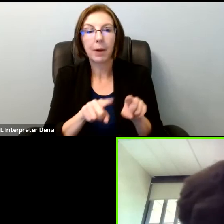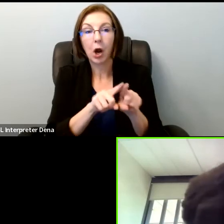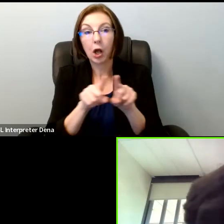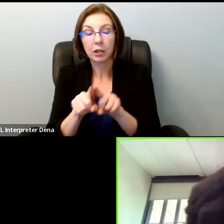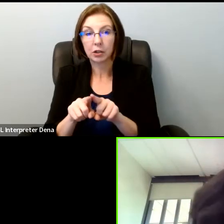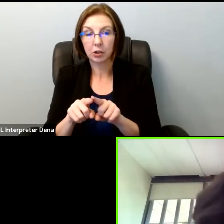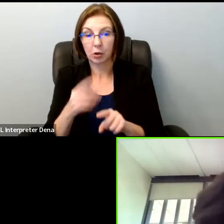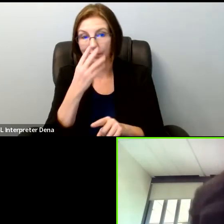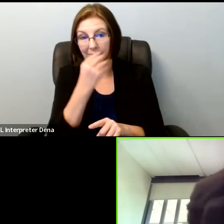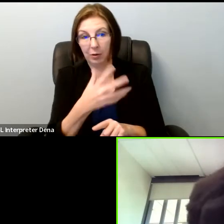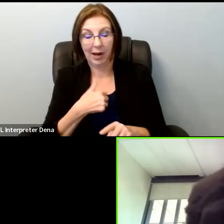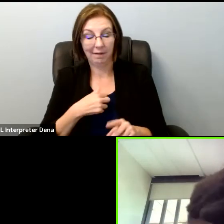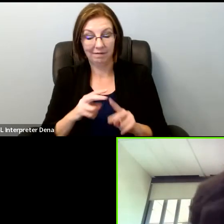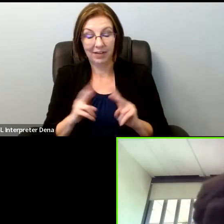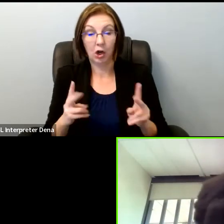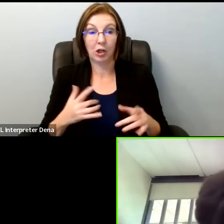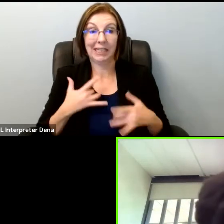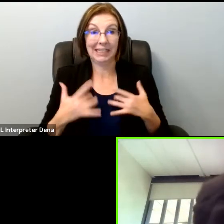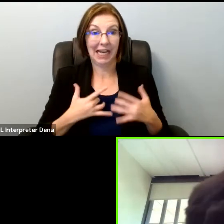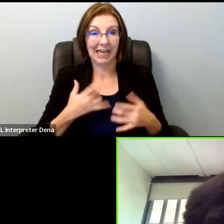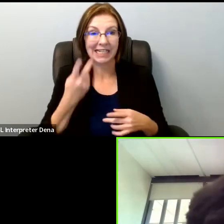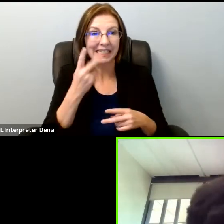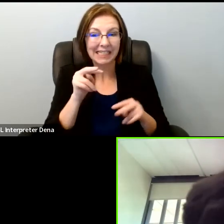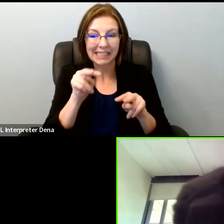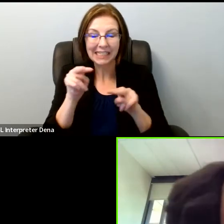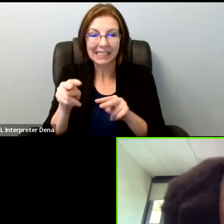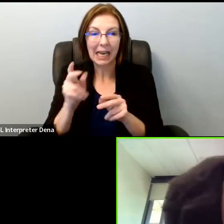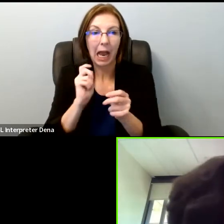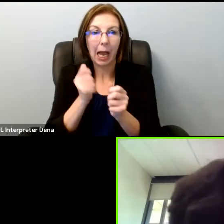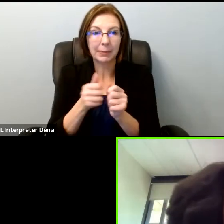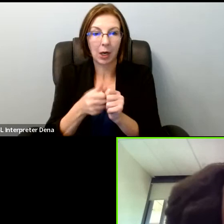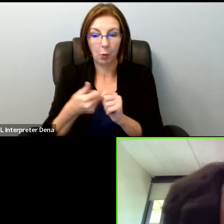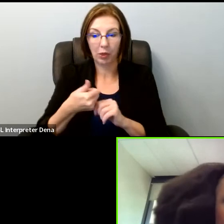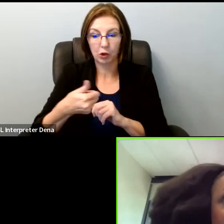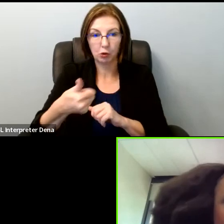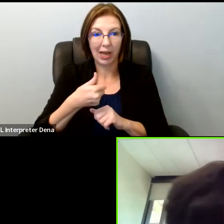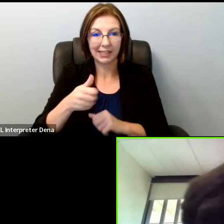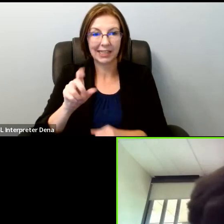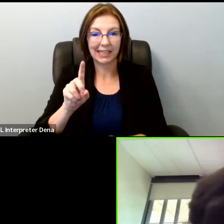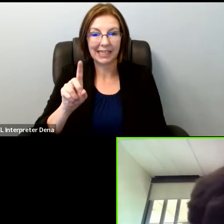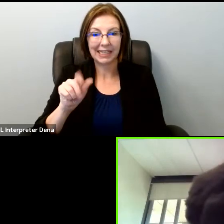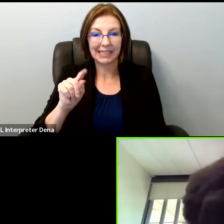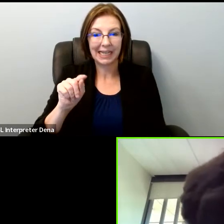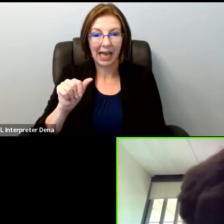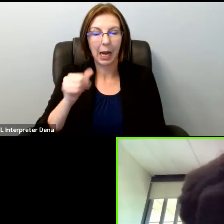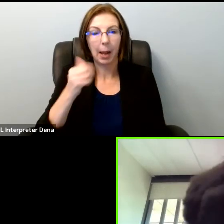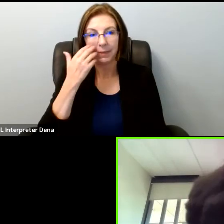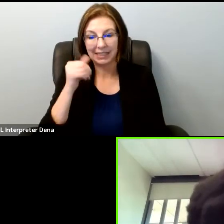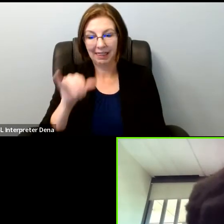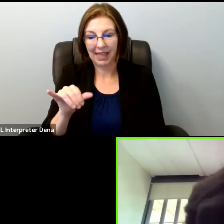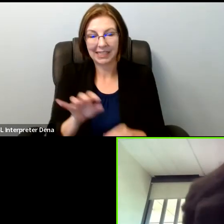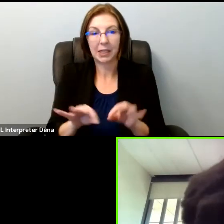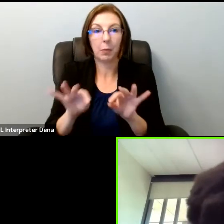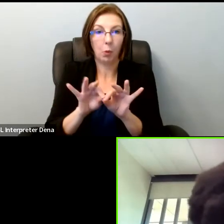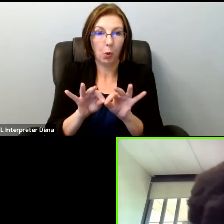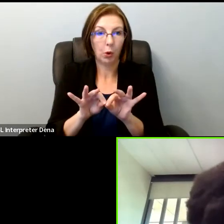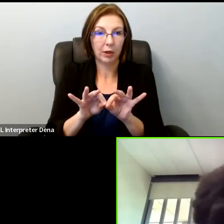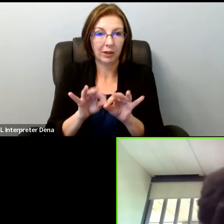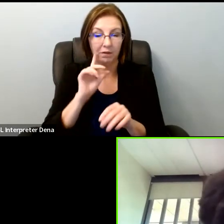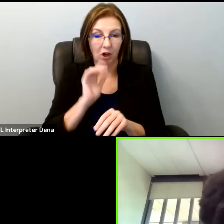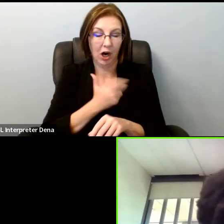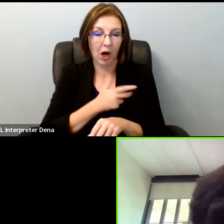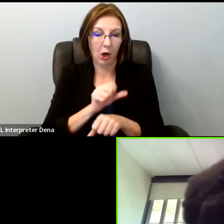very excited to see the updates to the transit pieces, because it's such a critical component to employment. So thank